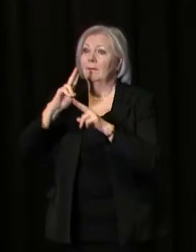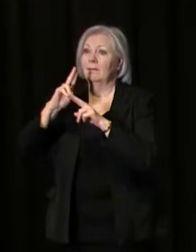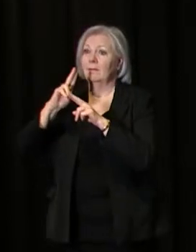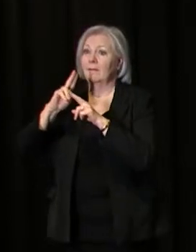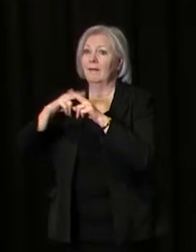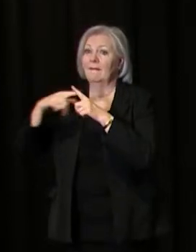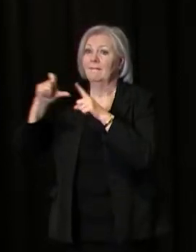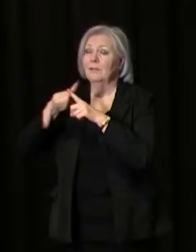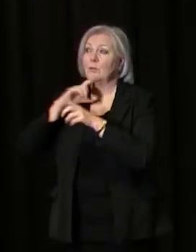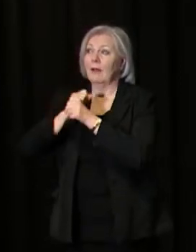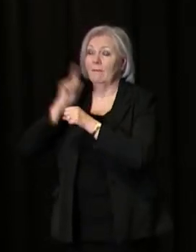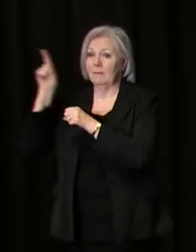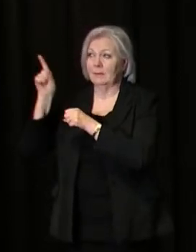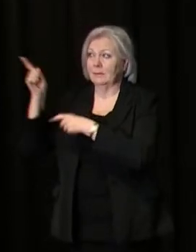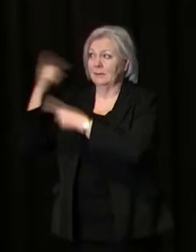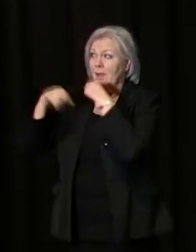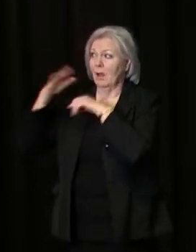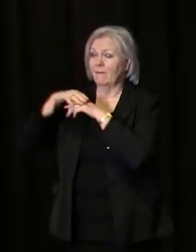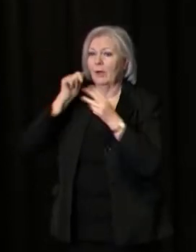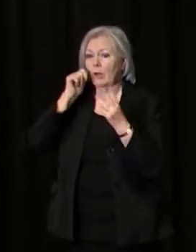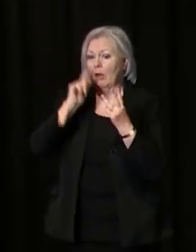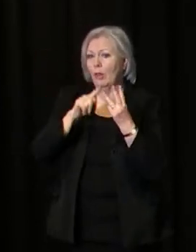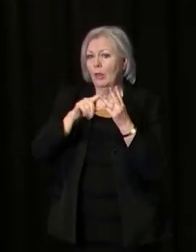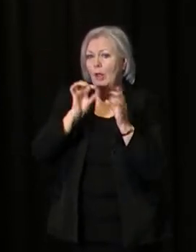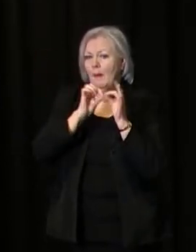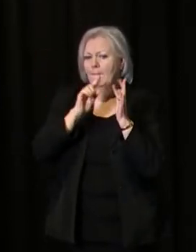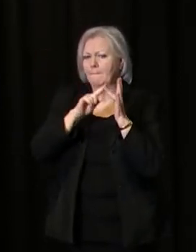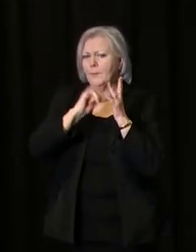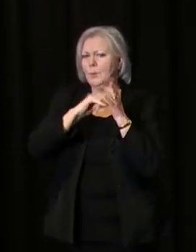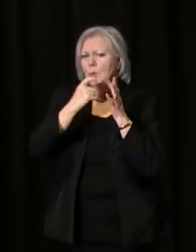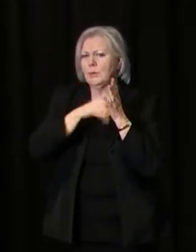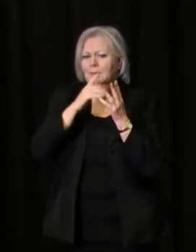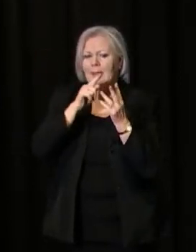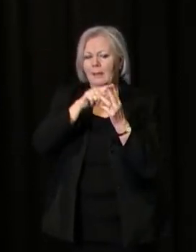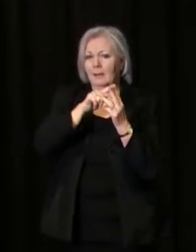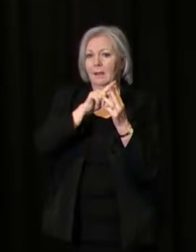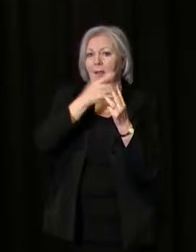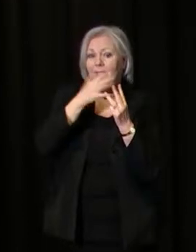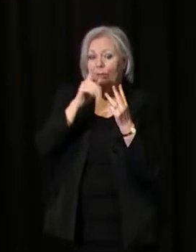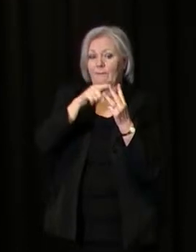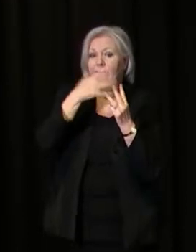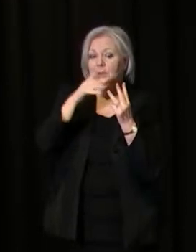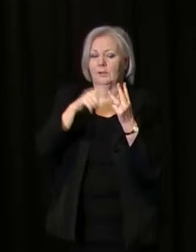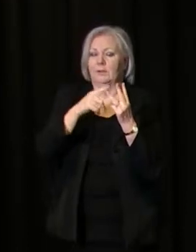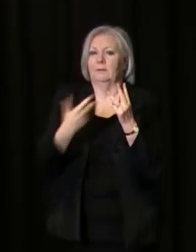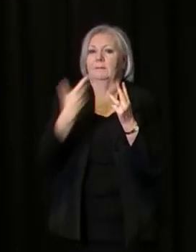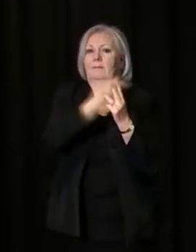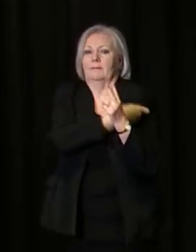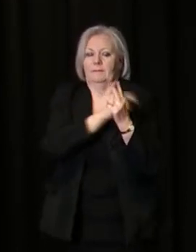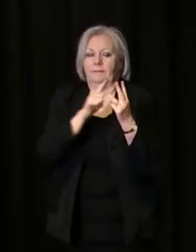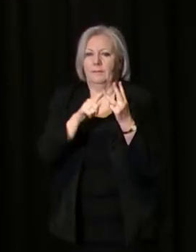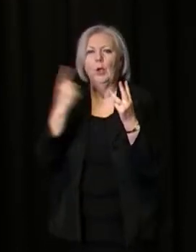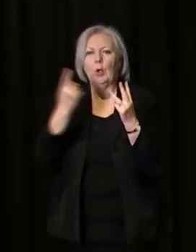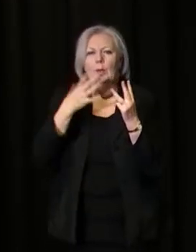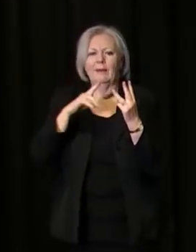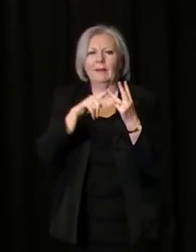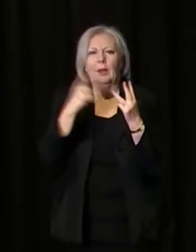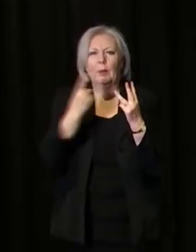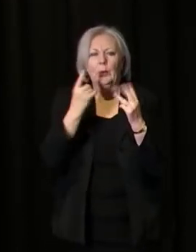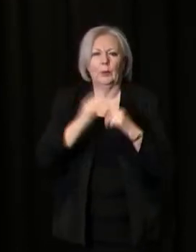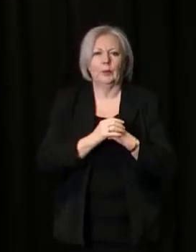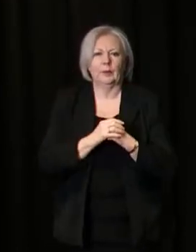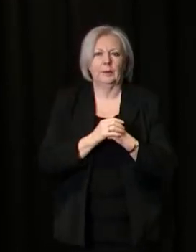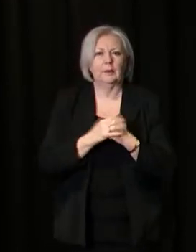fairly soon. Confirmation about boosters and how that's going to be done, and who's going to be eligible for a booster and who will need to get a booster for their green tick,